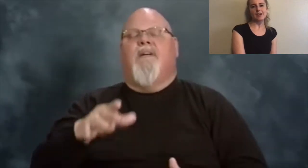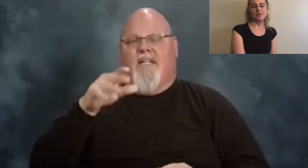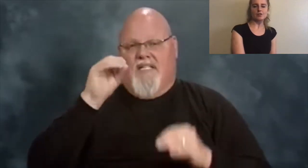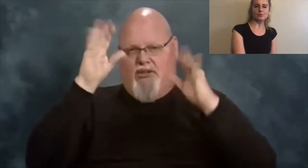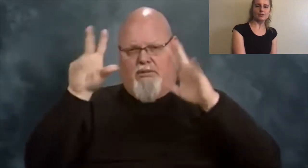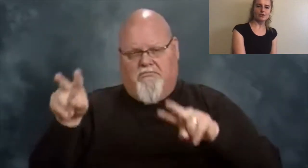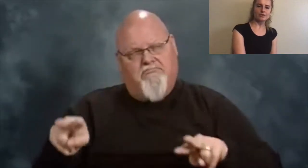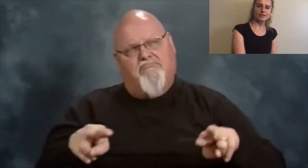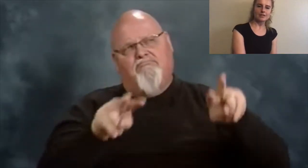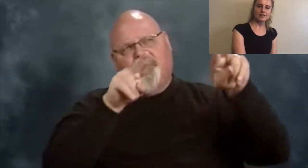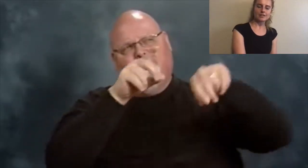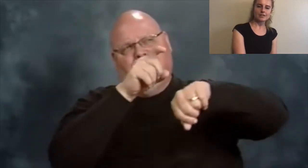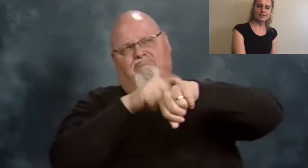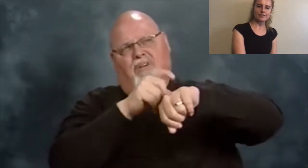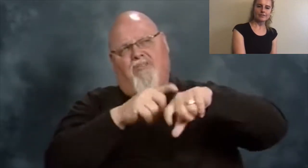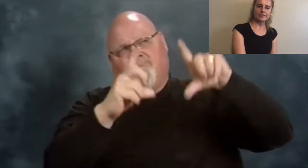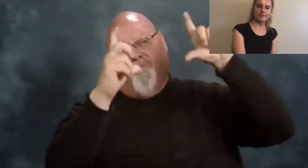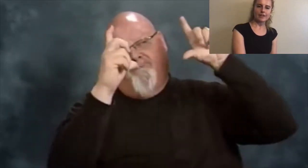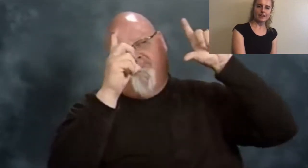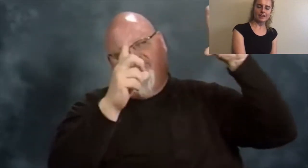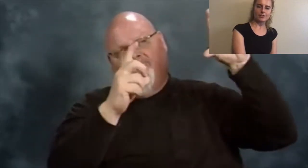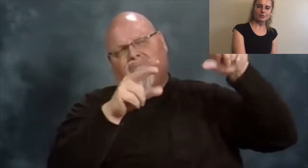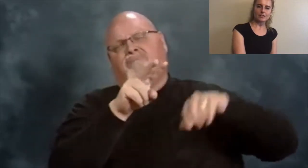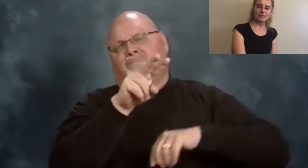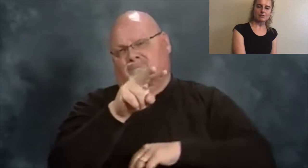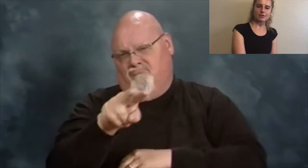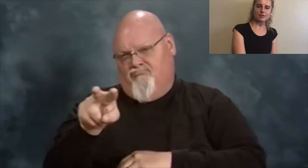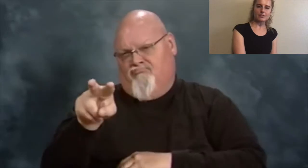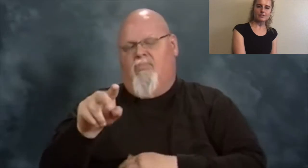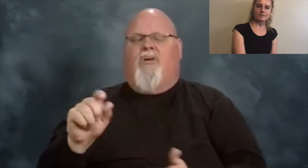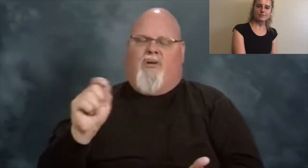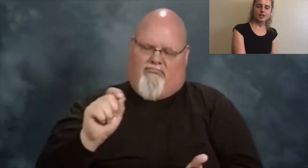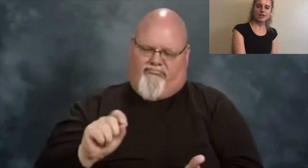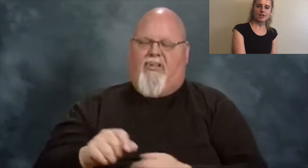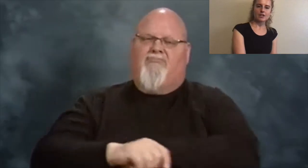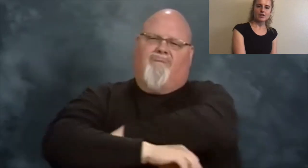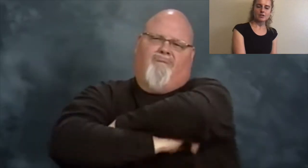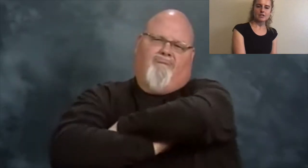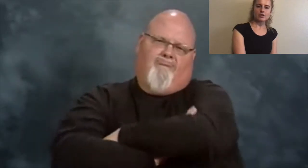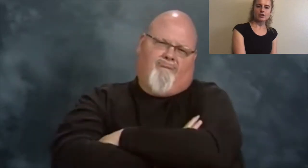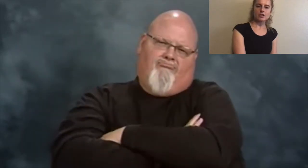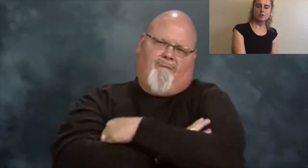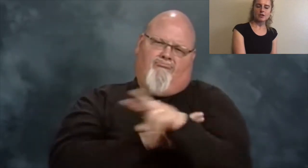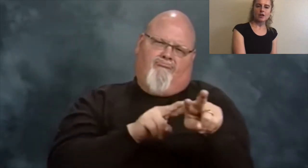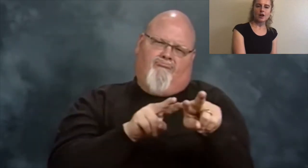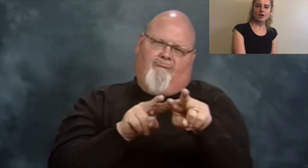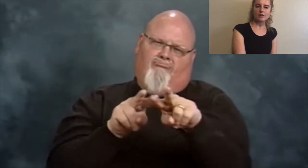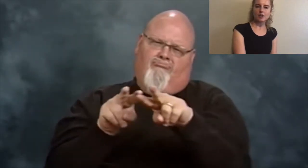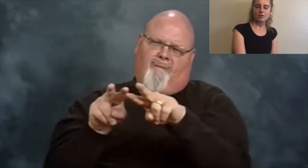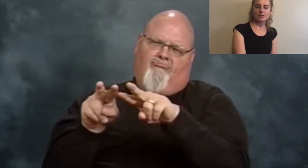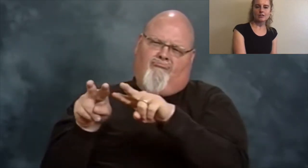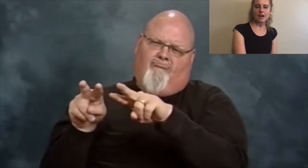others were thinking it looked really difficult. And so the teacher looked up at the clock, noted the